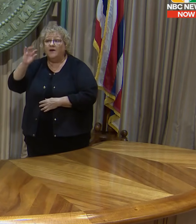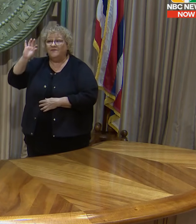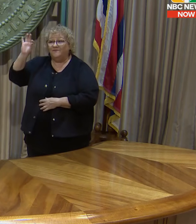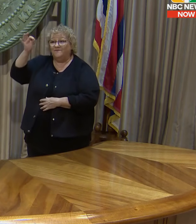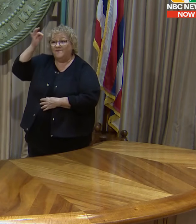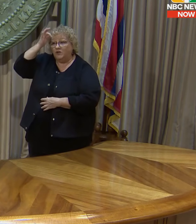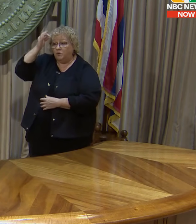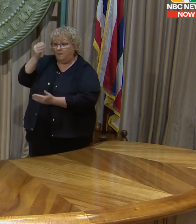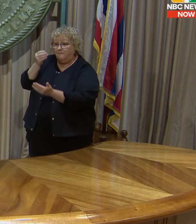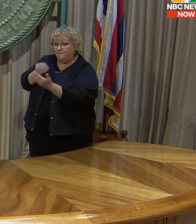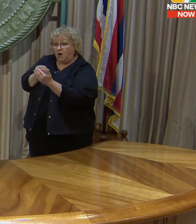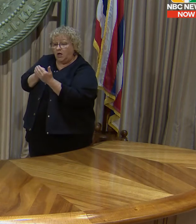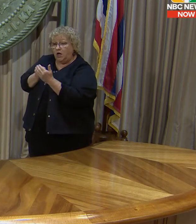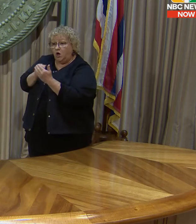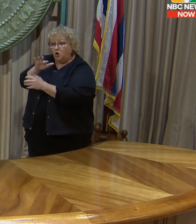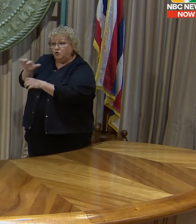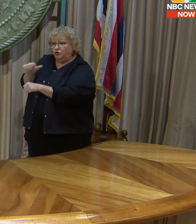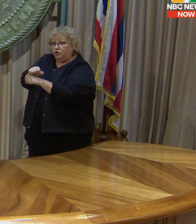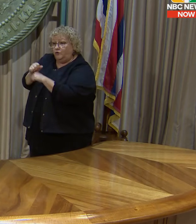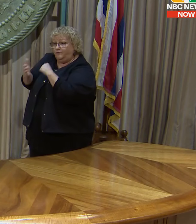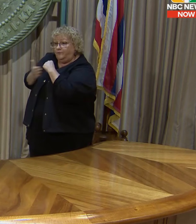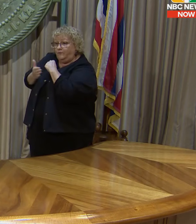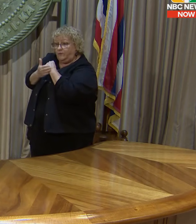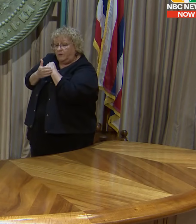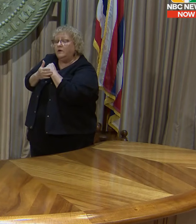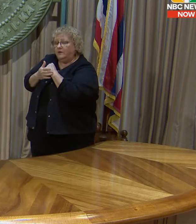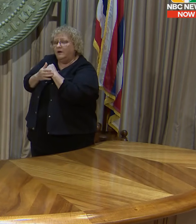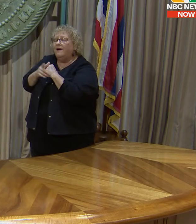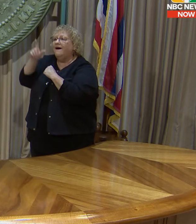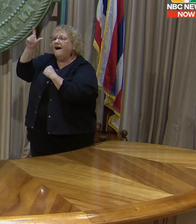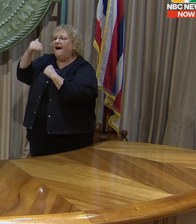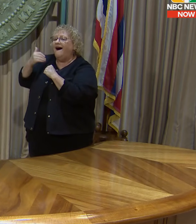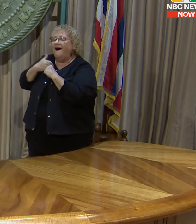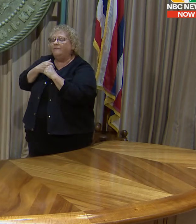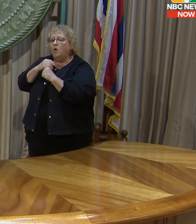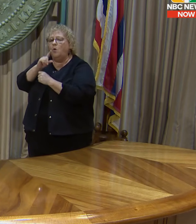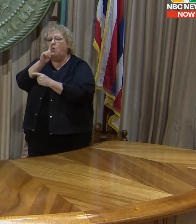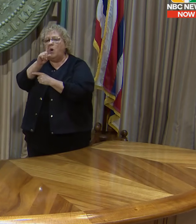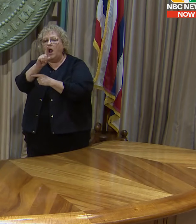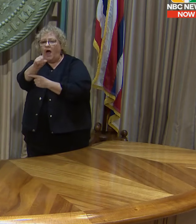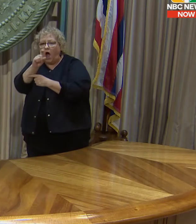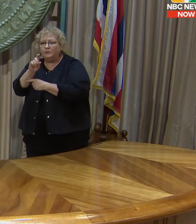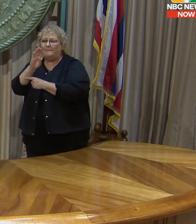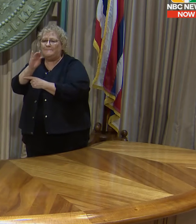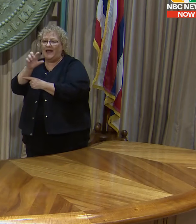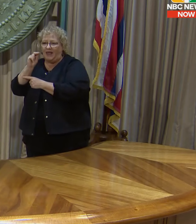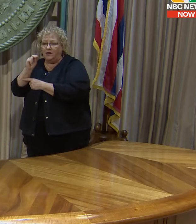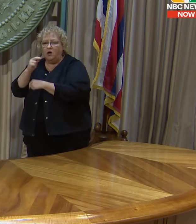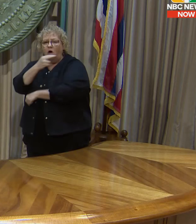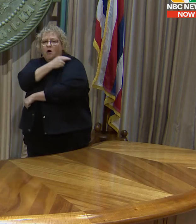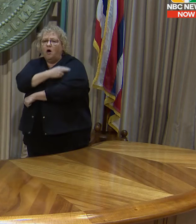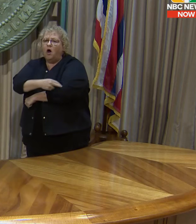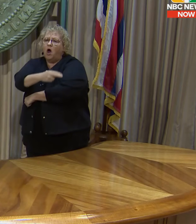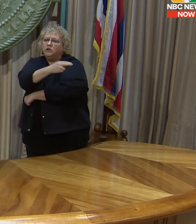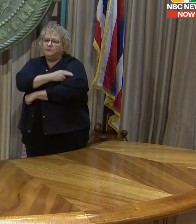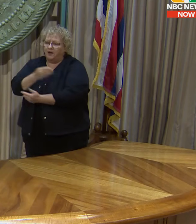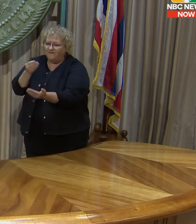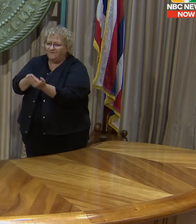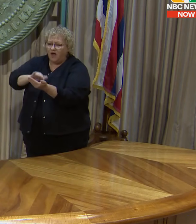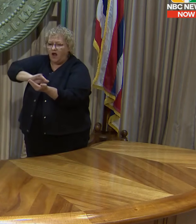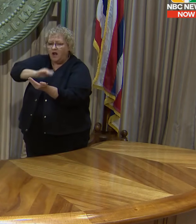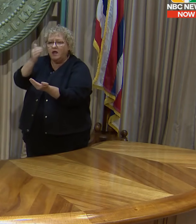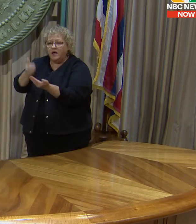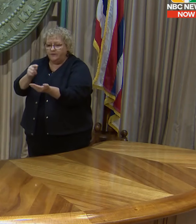also not included is that there is a $100 billion hospital fund nationally, and our